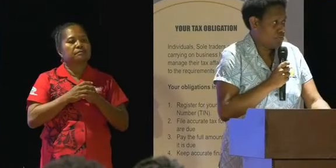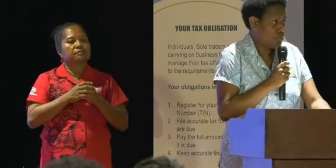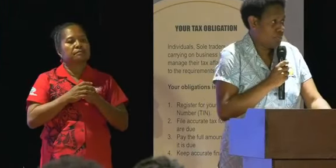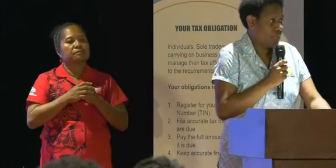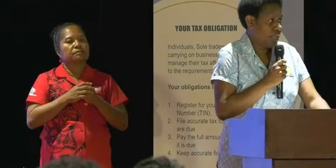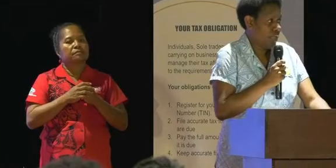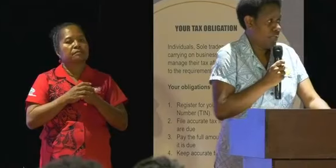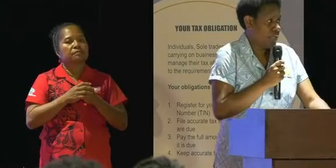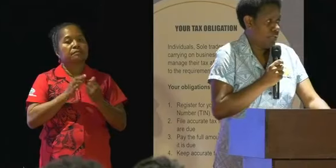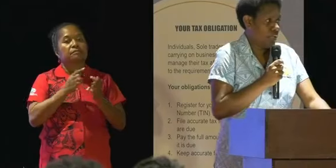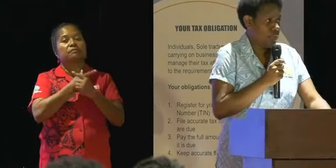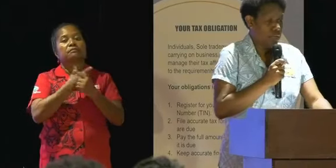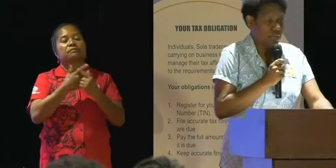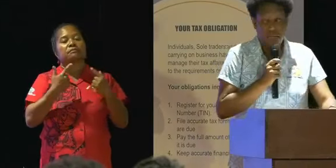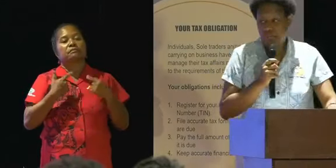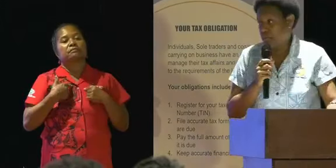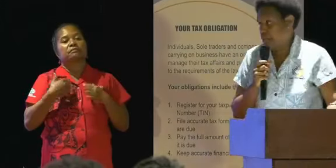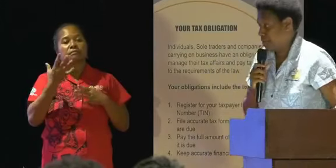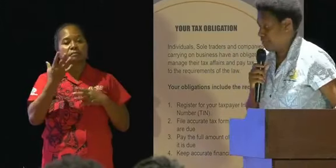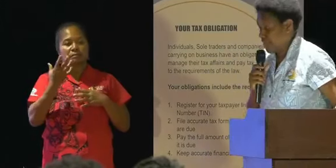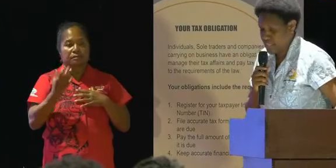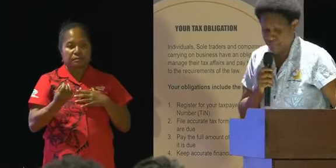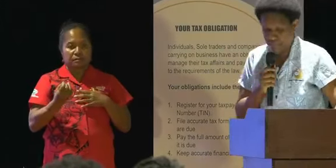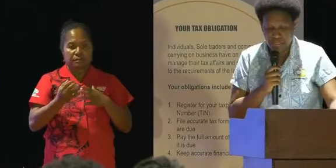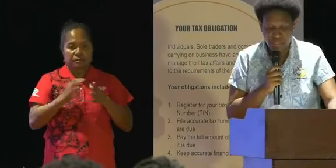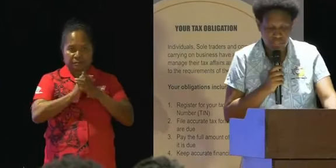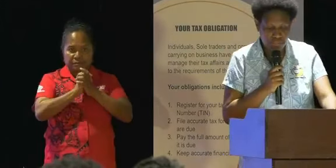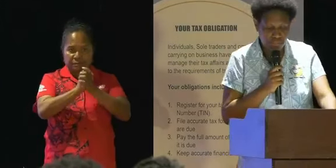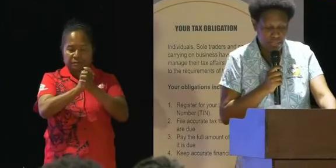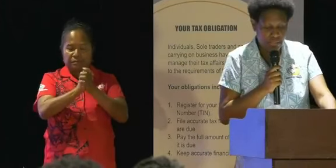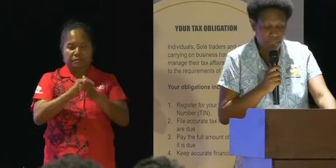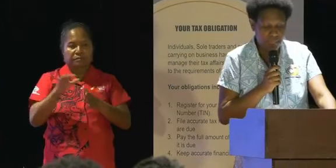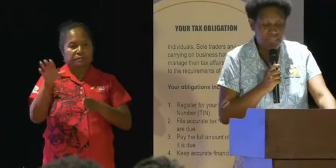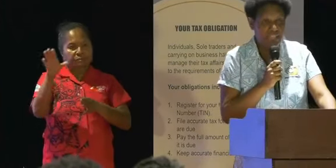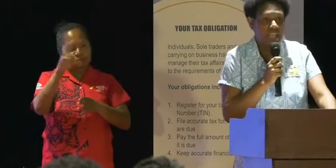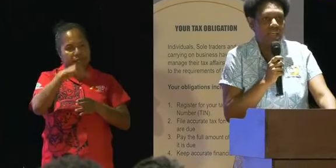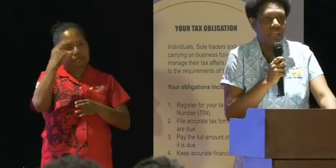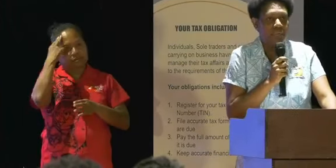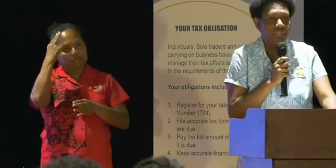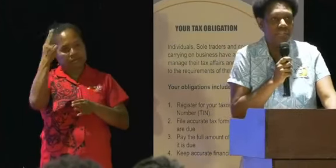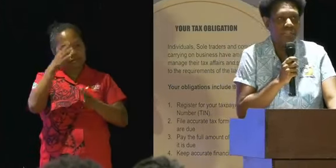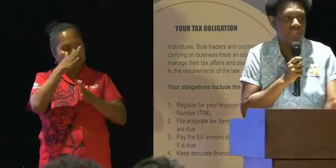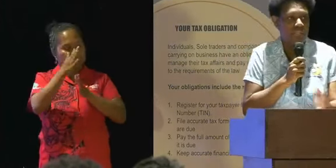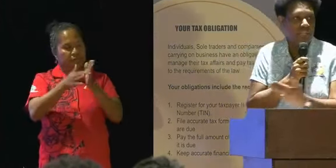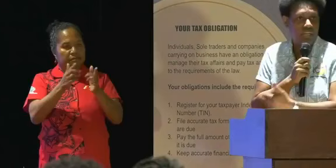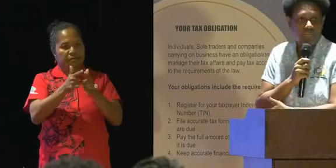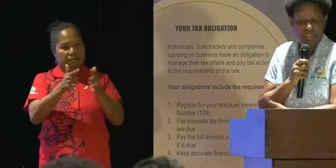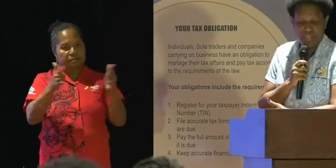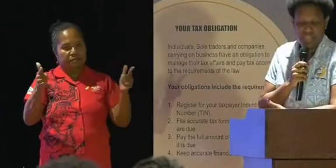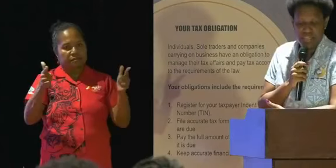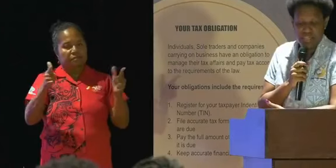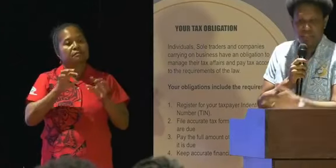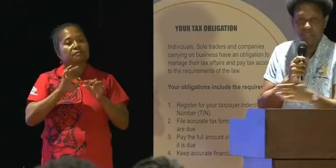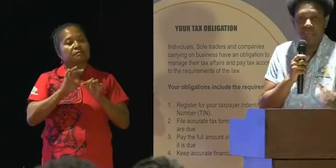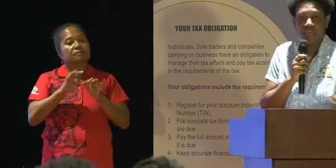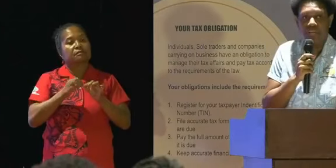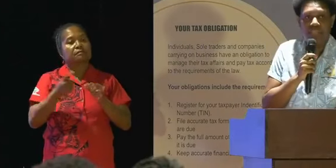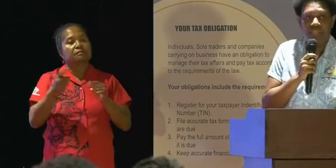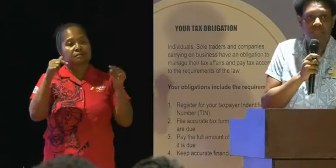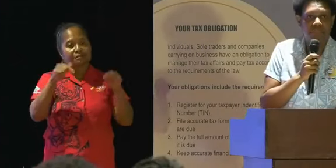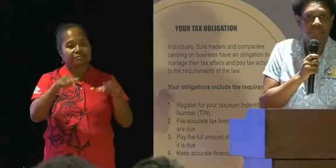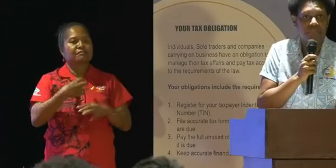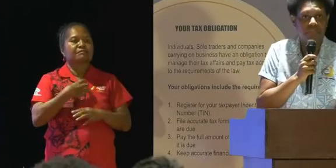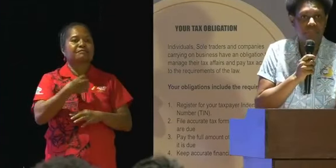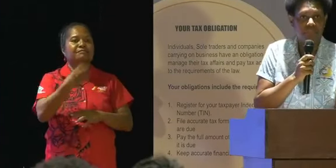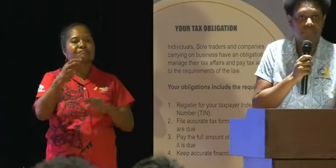Also, too, we had our friends from the National Sign Language that have been here. They have more or